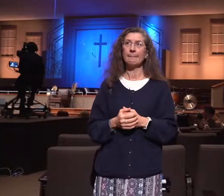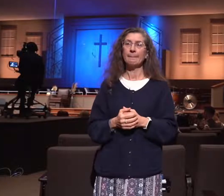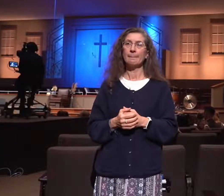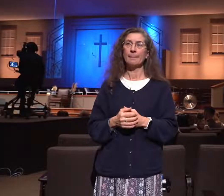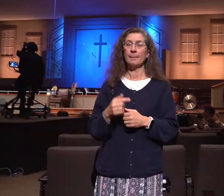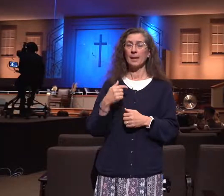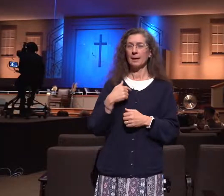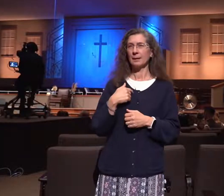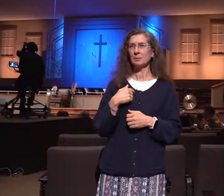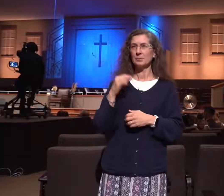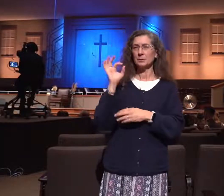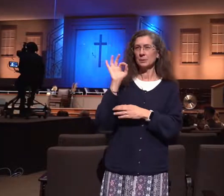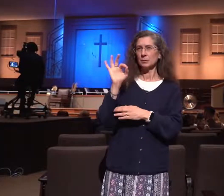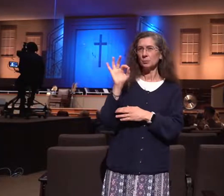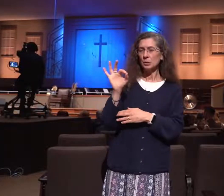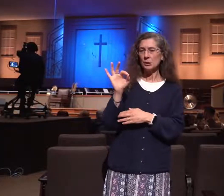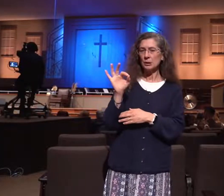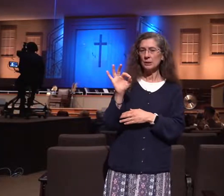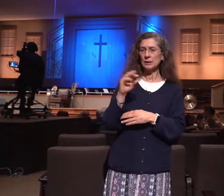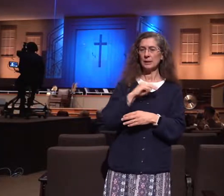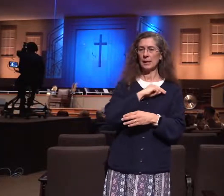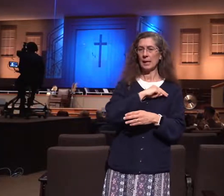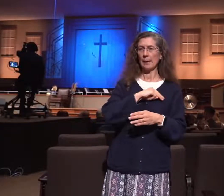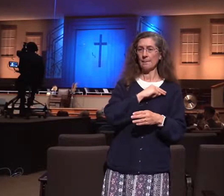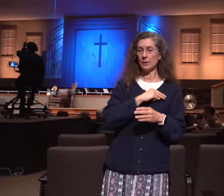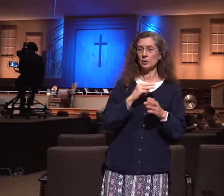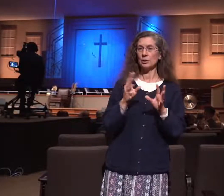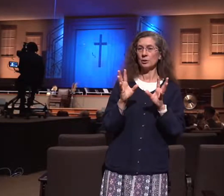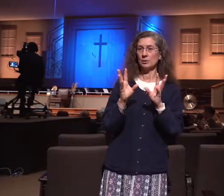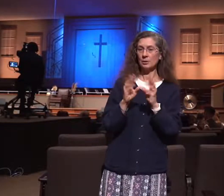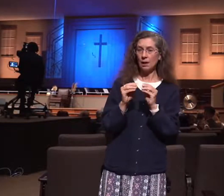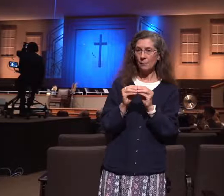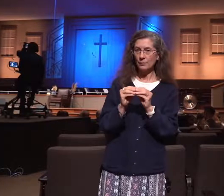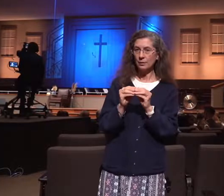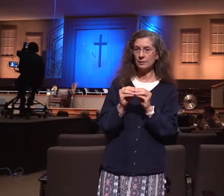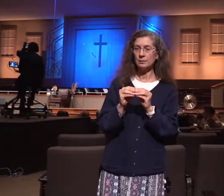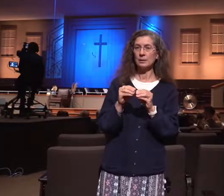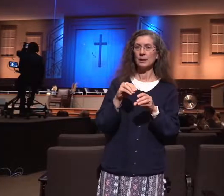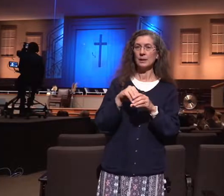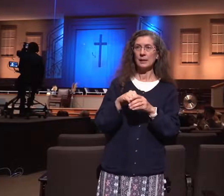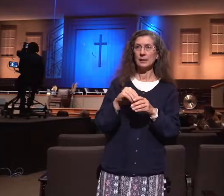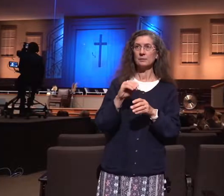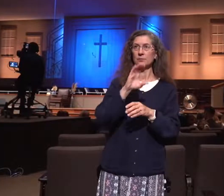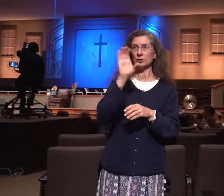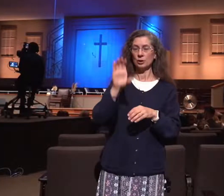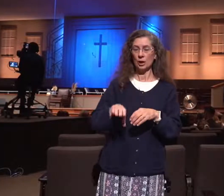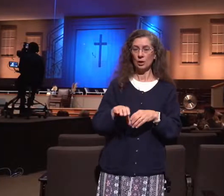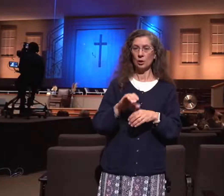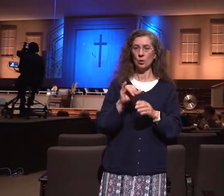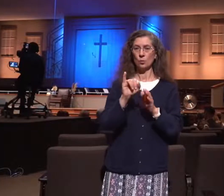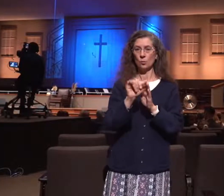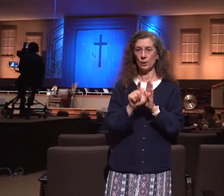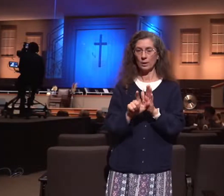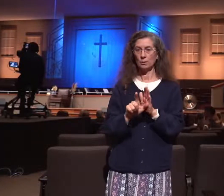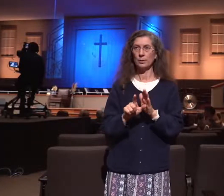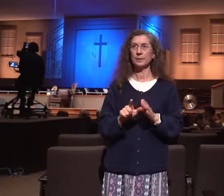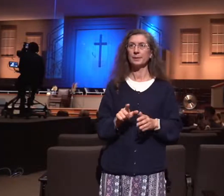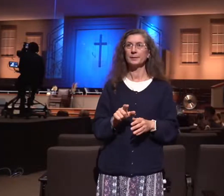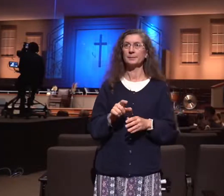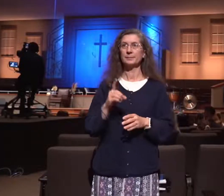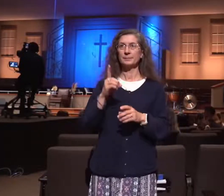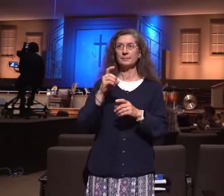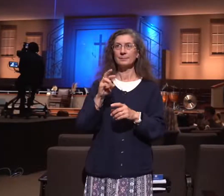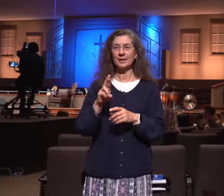I was preaching in a mission conference at the Marquette Manor Baptist Church in Chicago, Illinois. Dr. Wayne